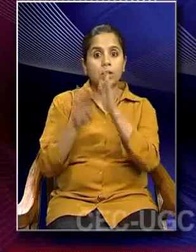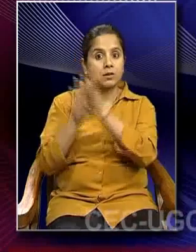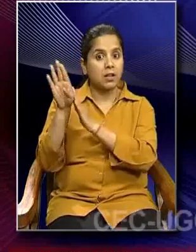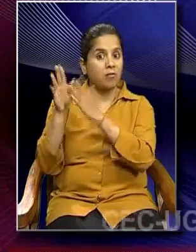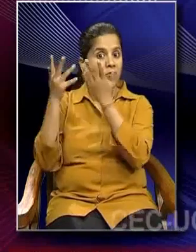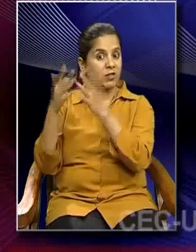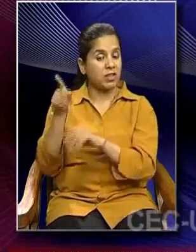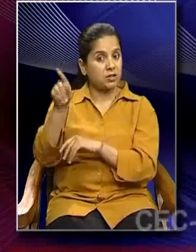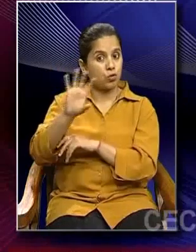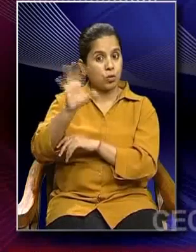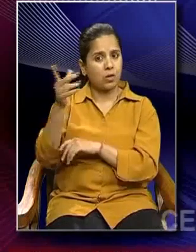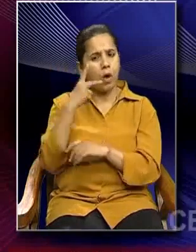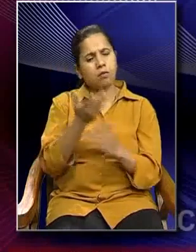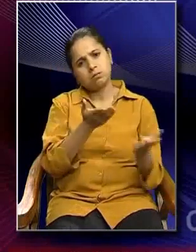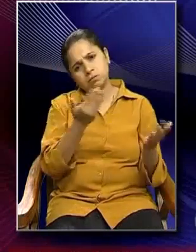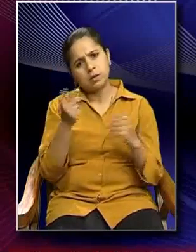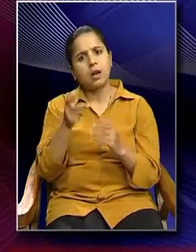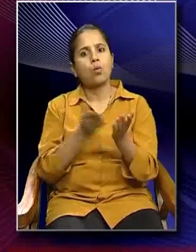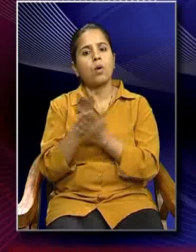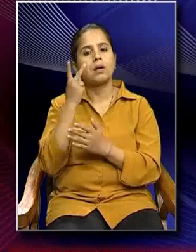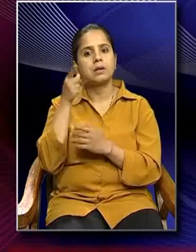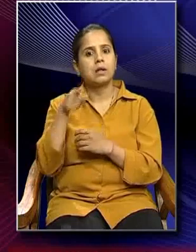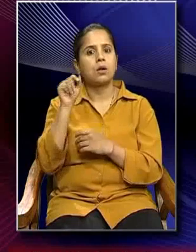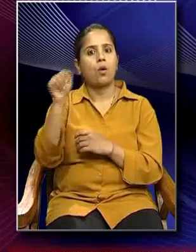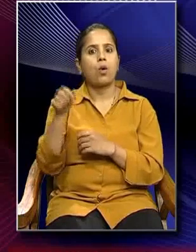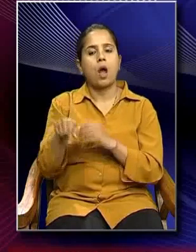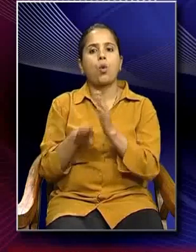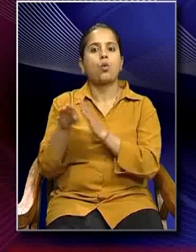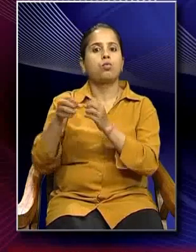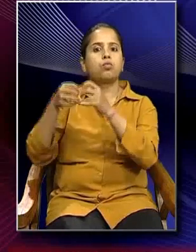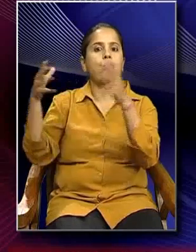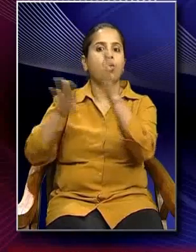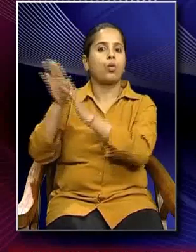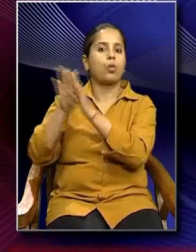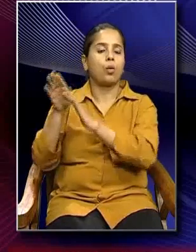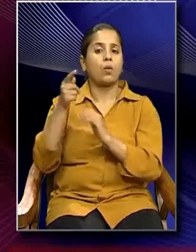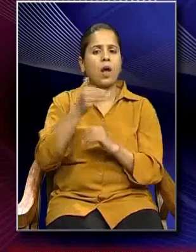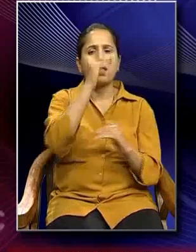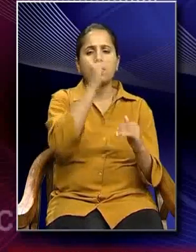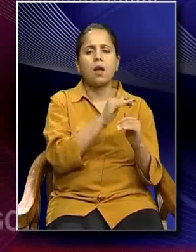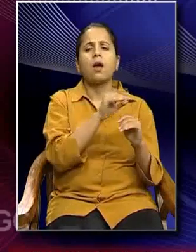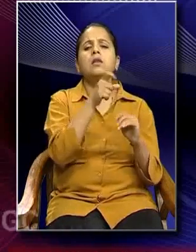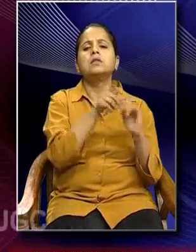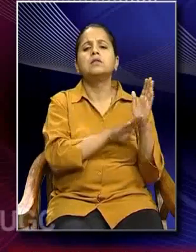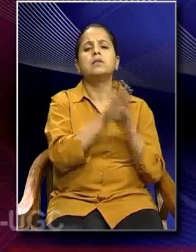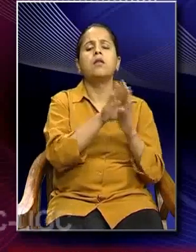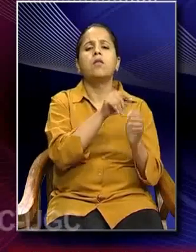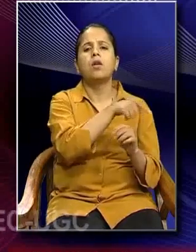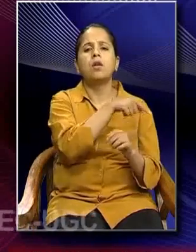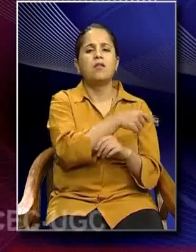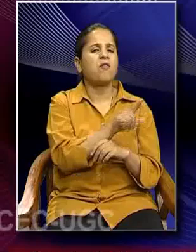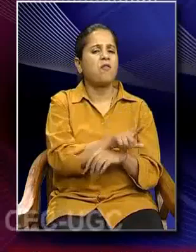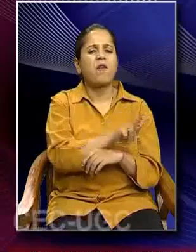countries view immigration as a way to offset slow growth, while the less developed countries see it is less